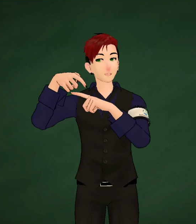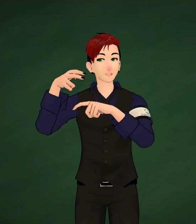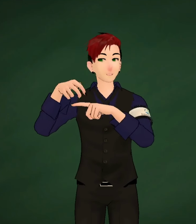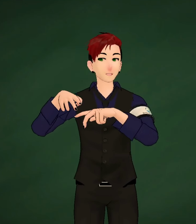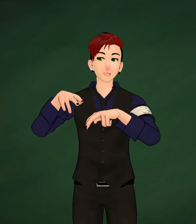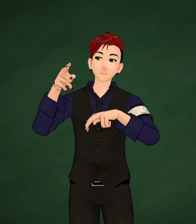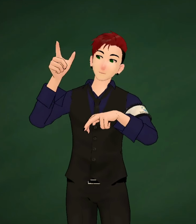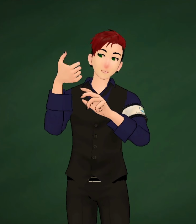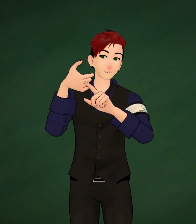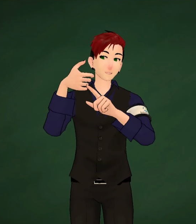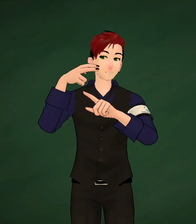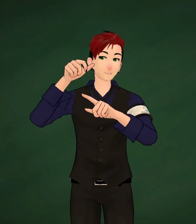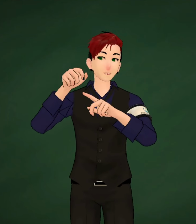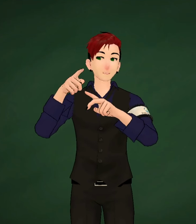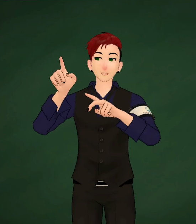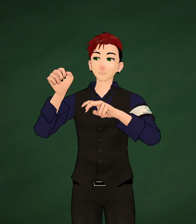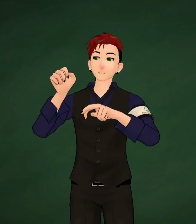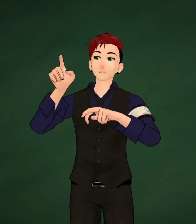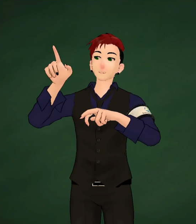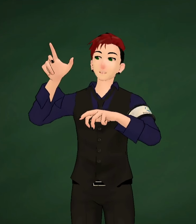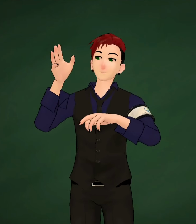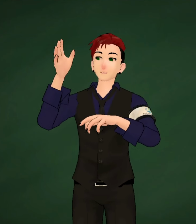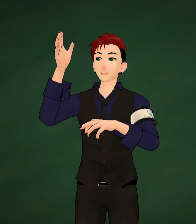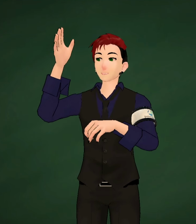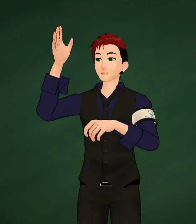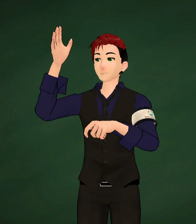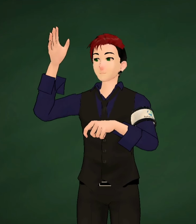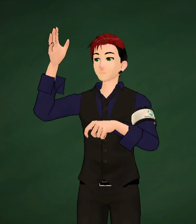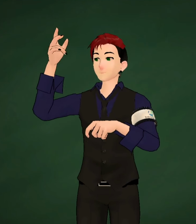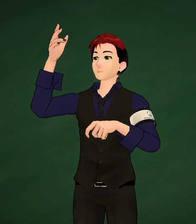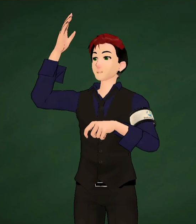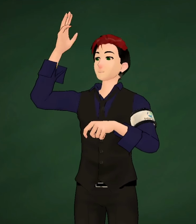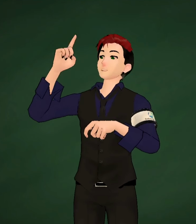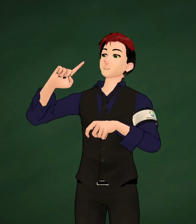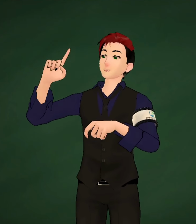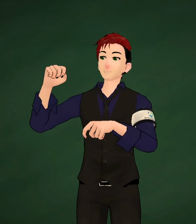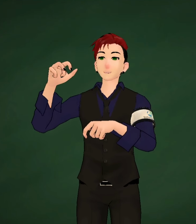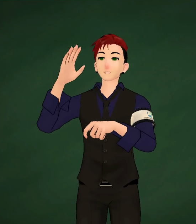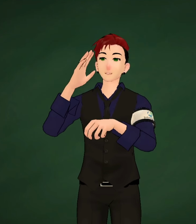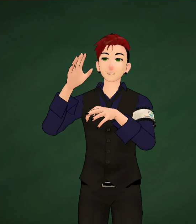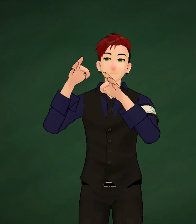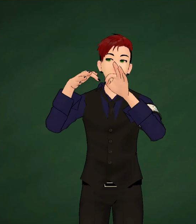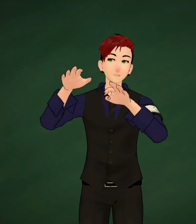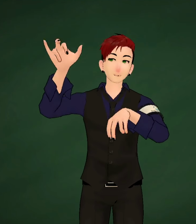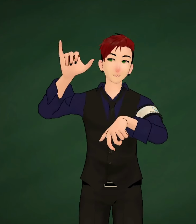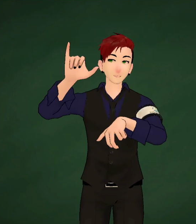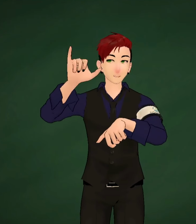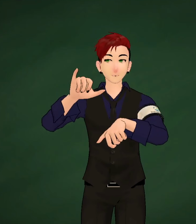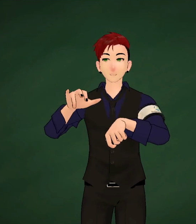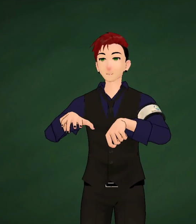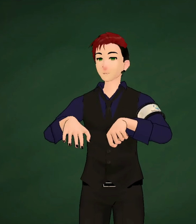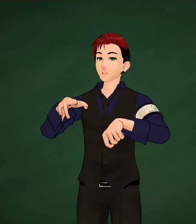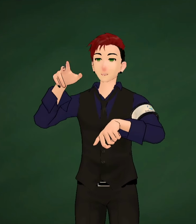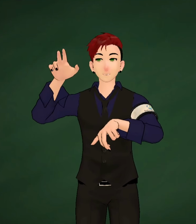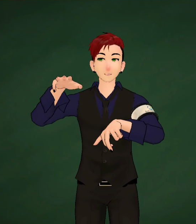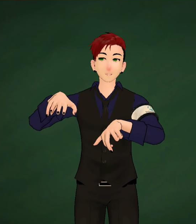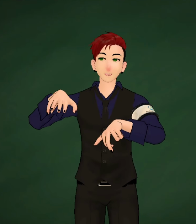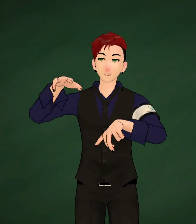Coda Pop because he's himself a Coda, and like his dad's deaf. His mom is an interpreter as well, so he like grew